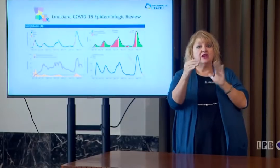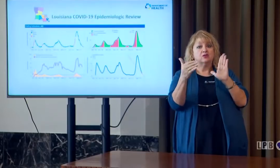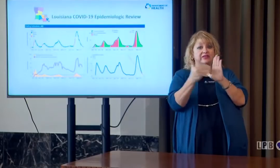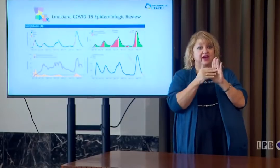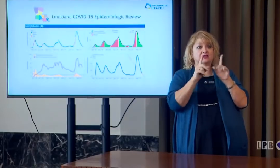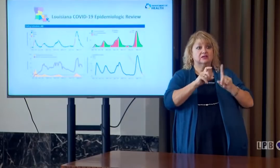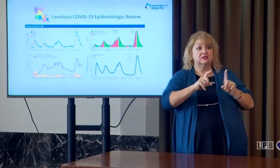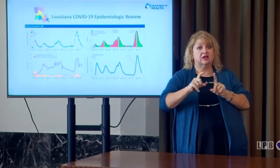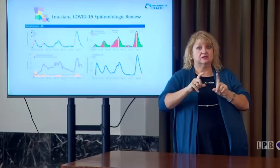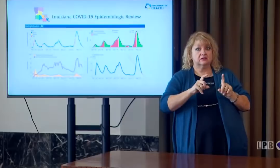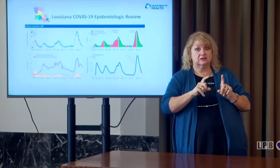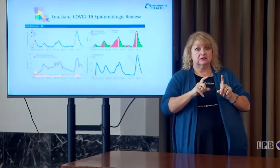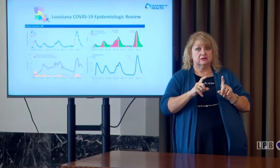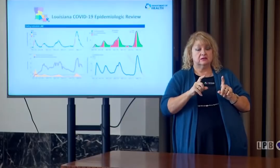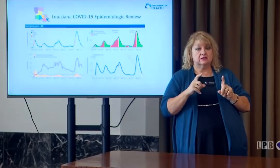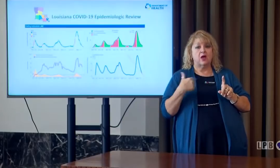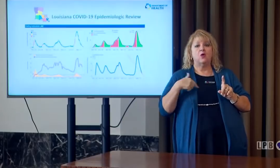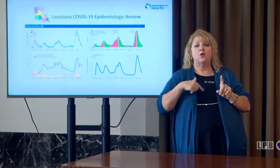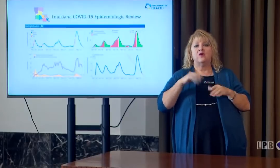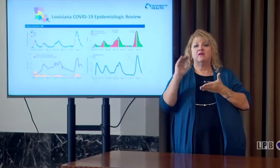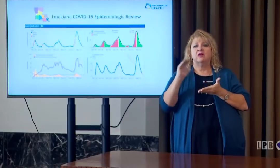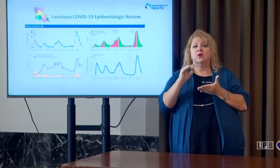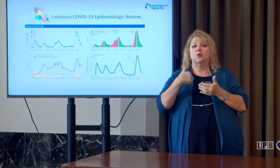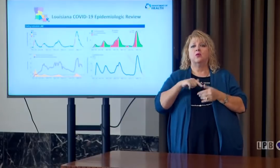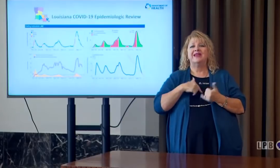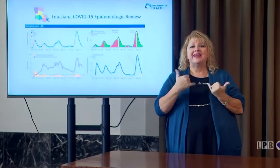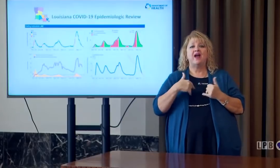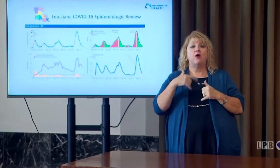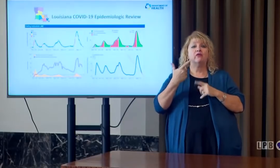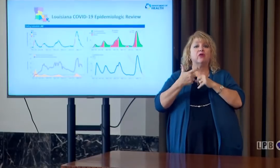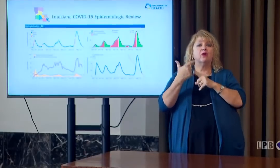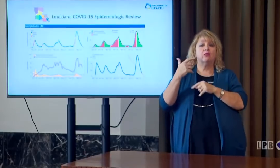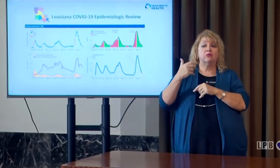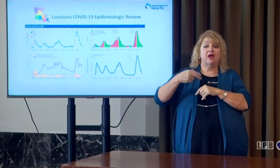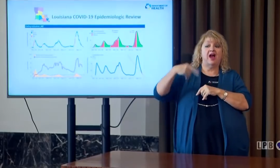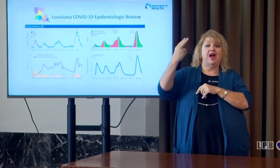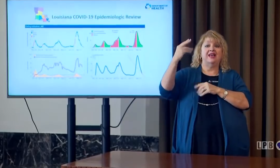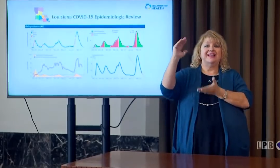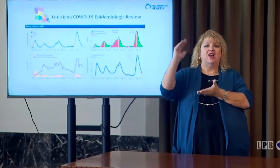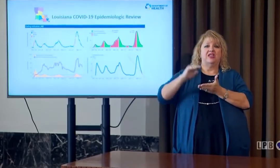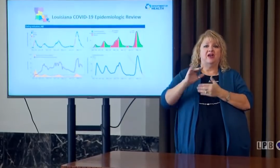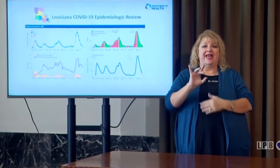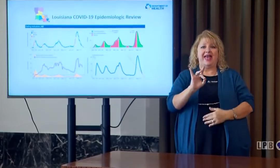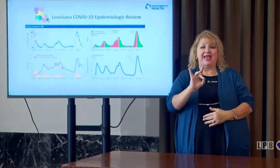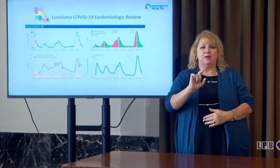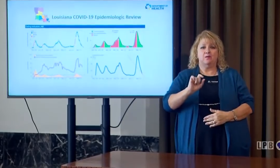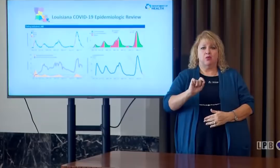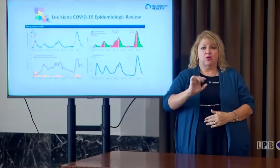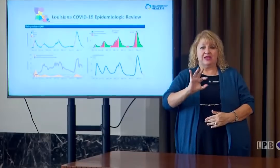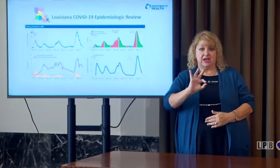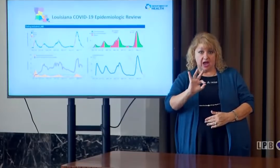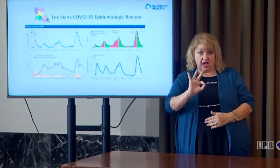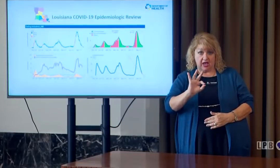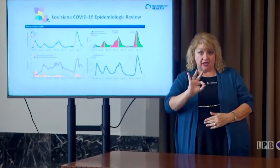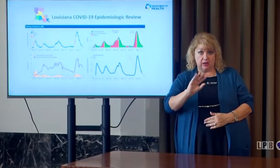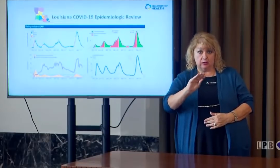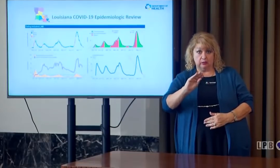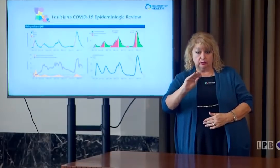come down consistently. We're now at 8.9 new cases per 100,000 residents per